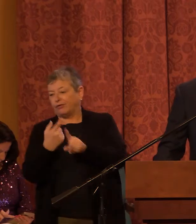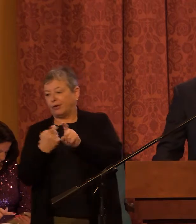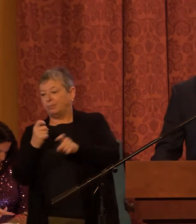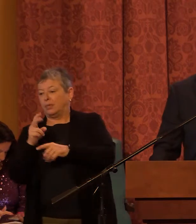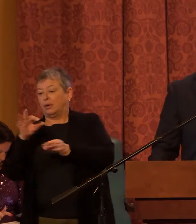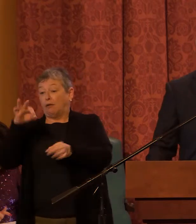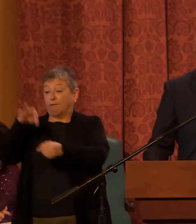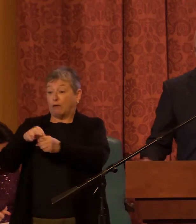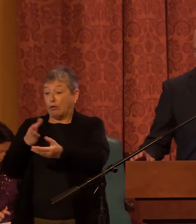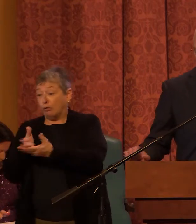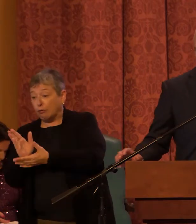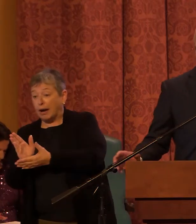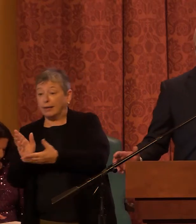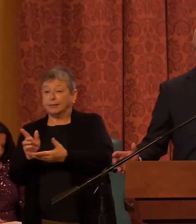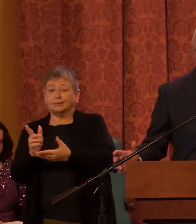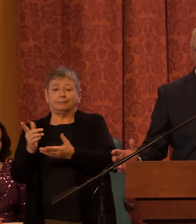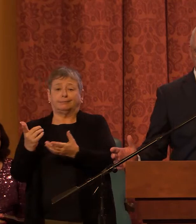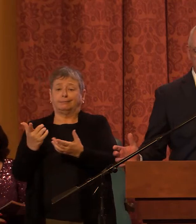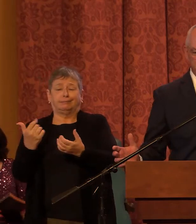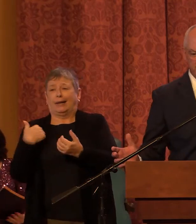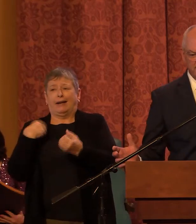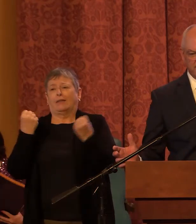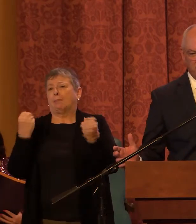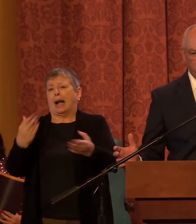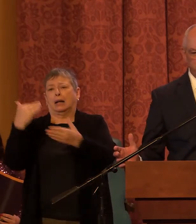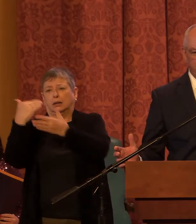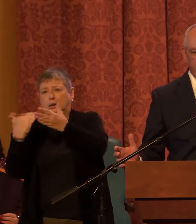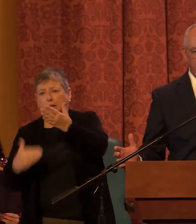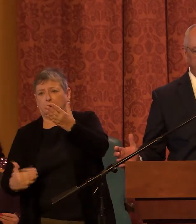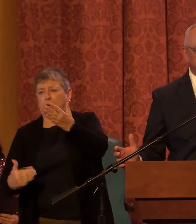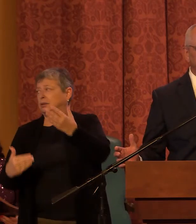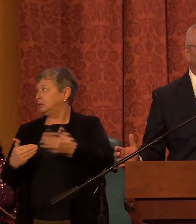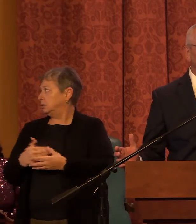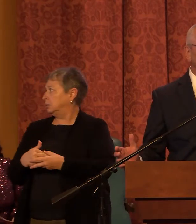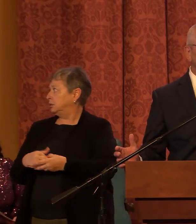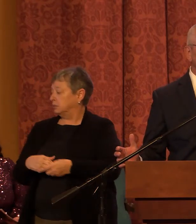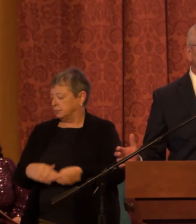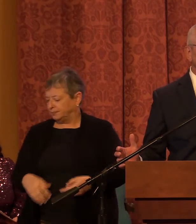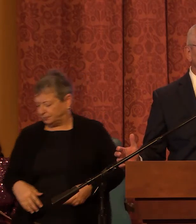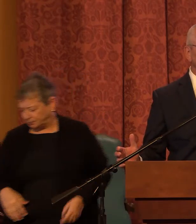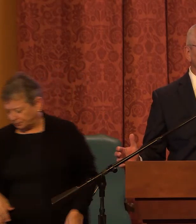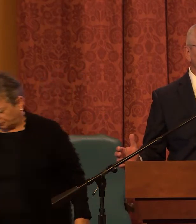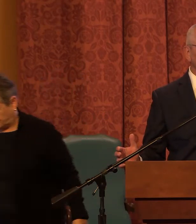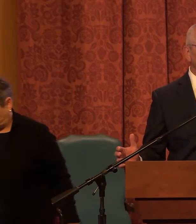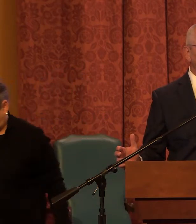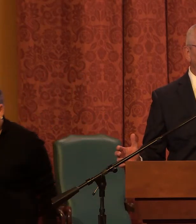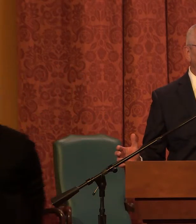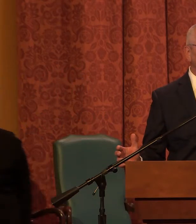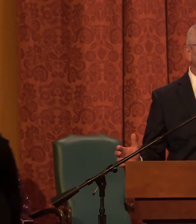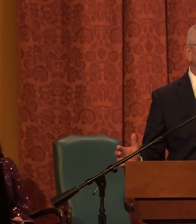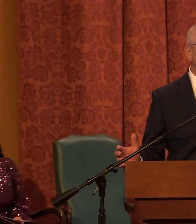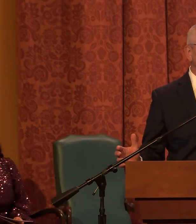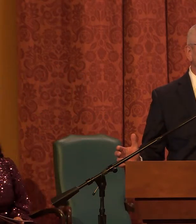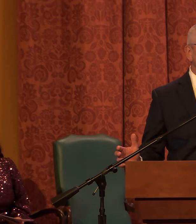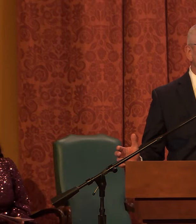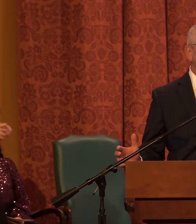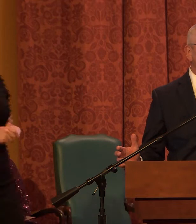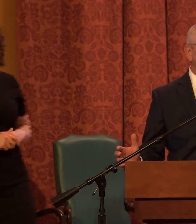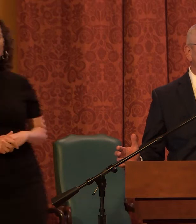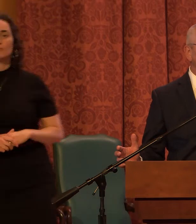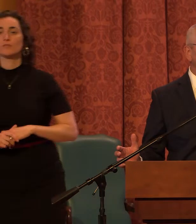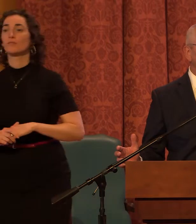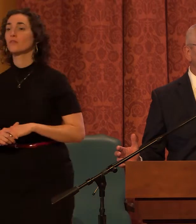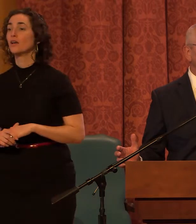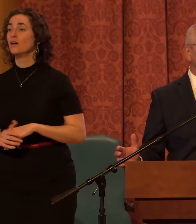just name it. And one of the goals that I had as governor was to have